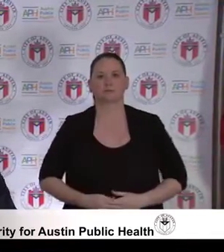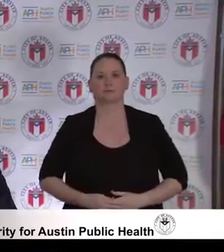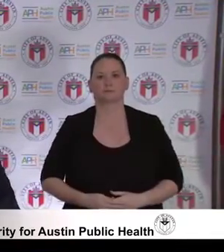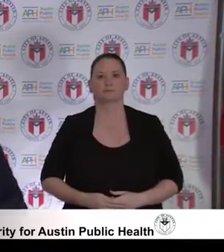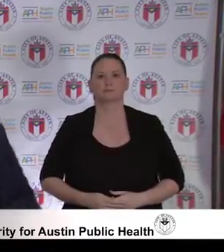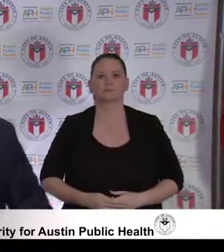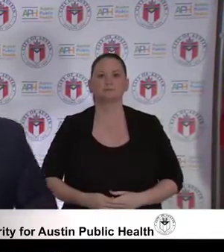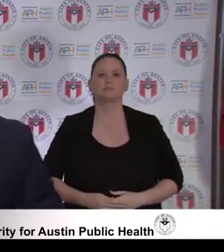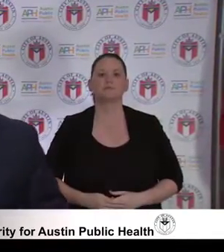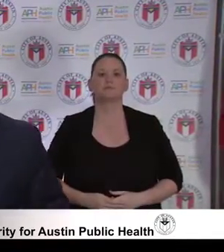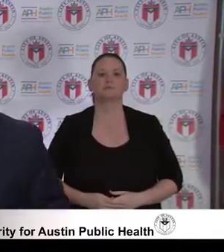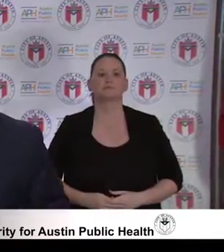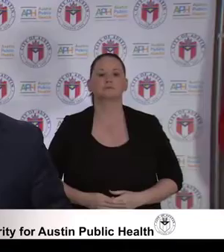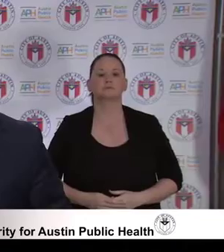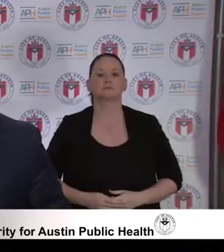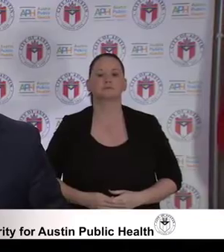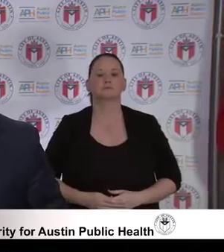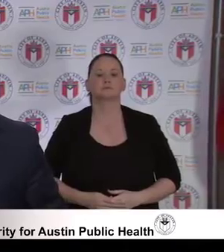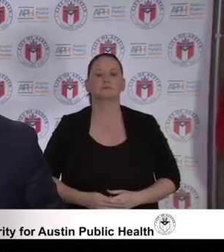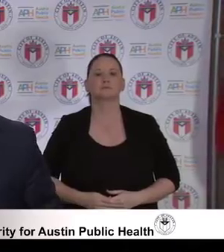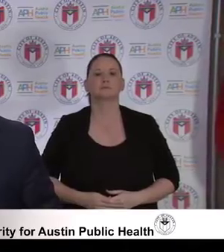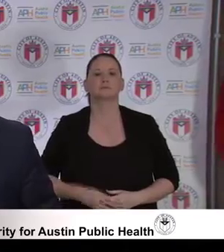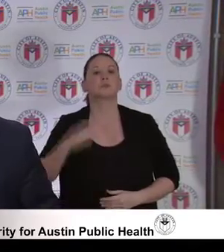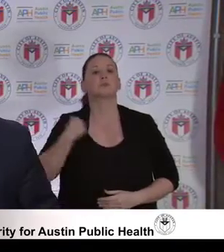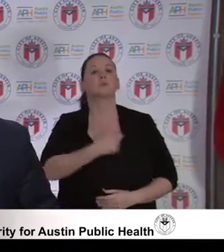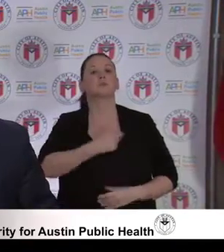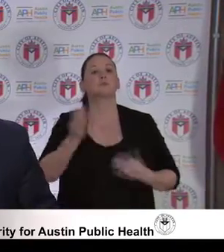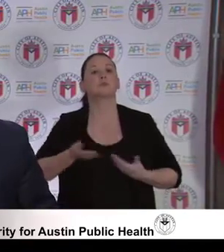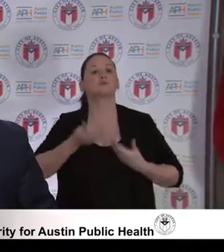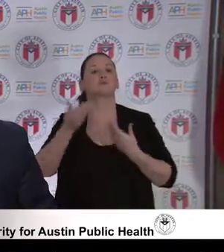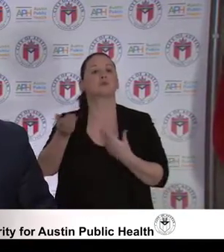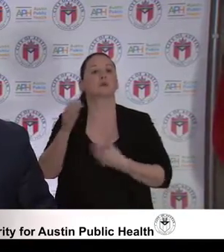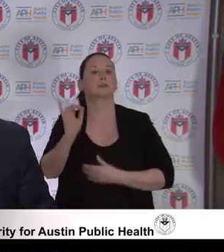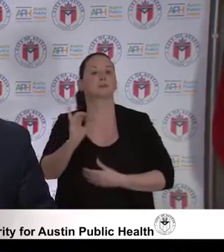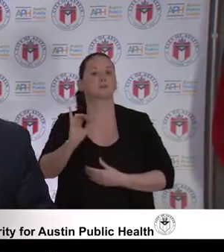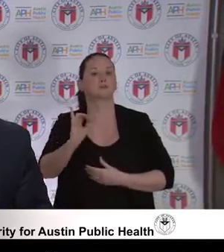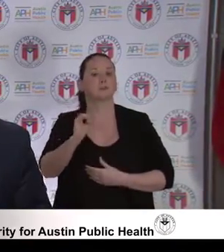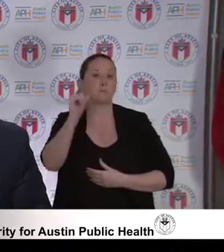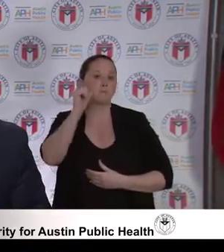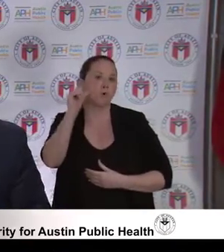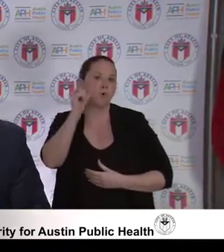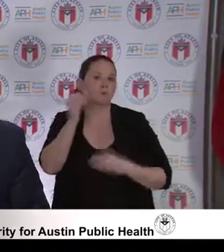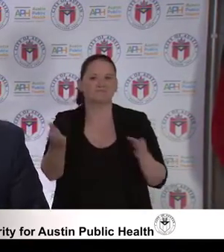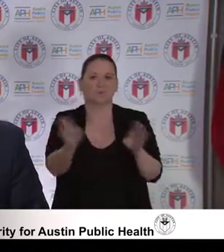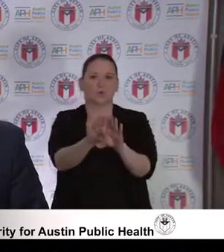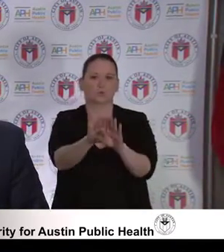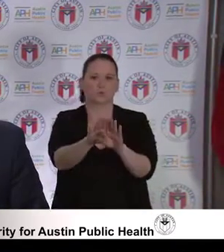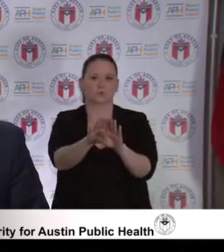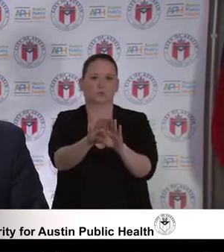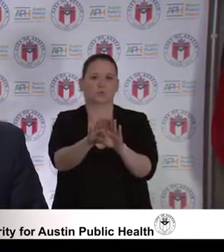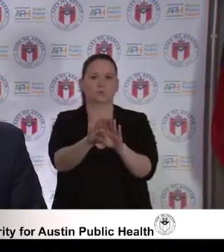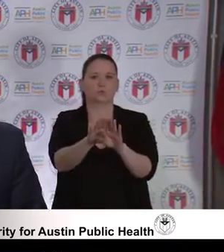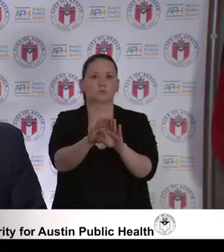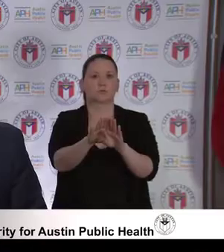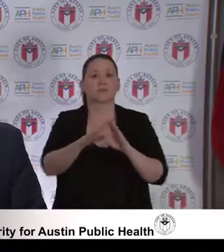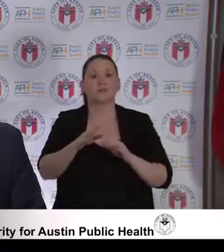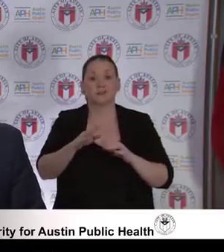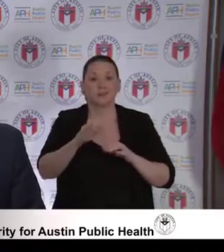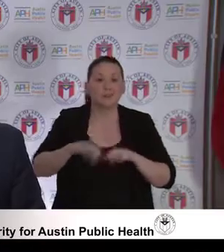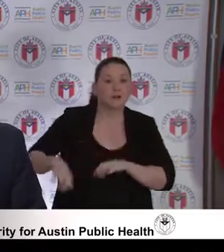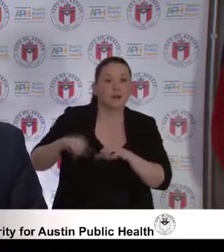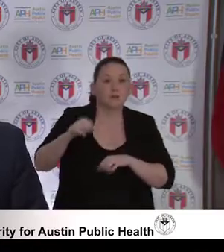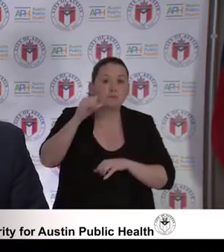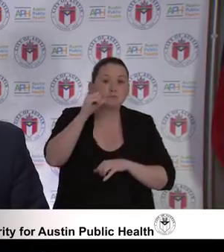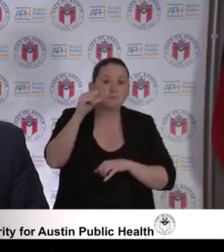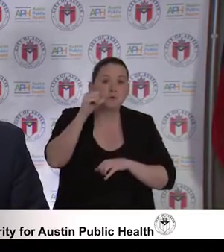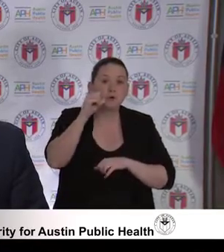We've also ordered or made the recommendation that bars also be closed. The common bar spaces and the